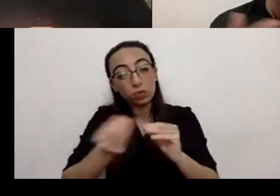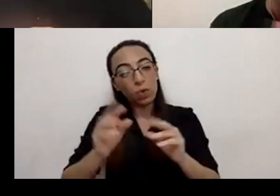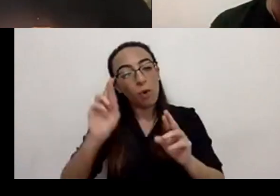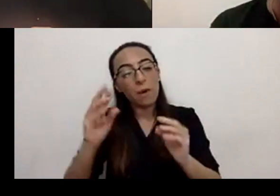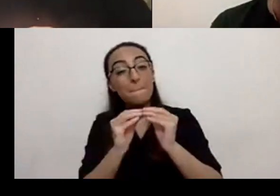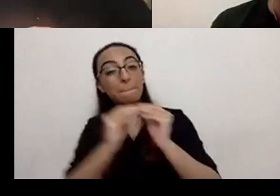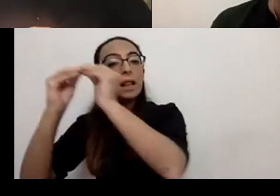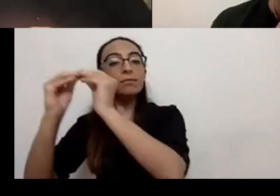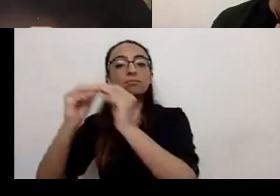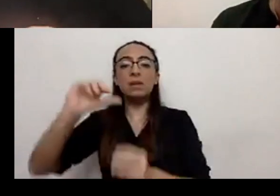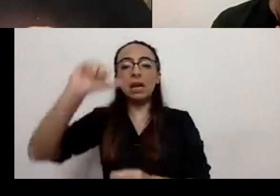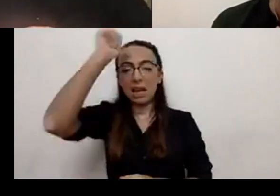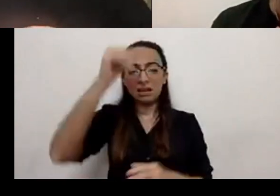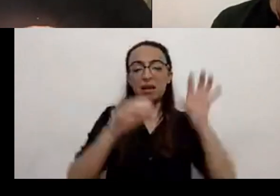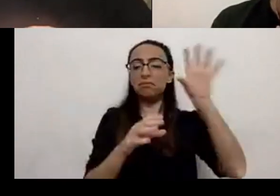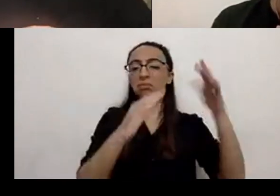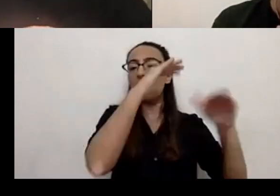boundaries of countries and nations.